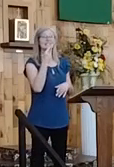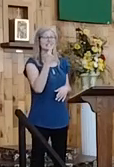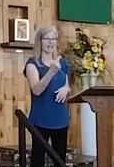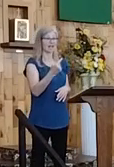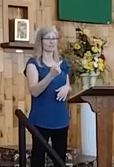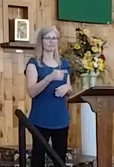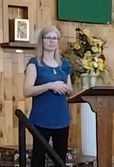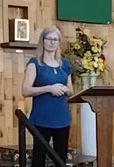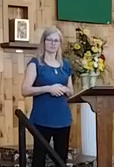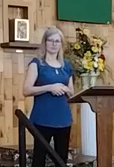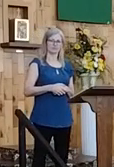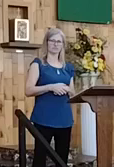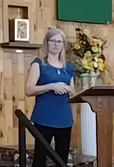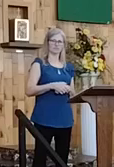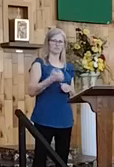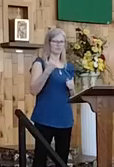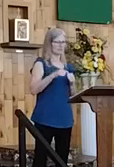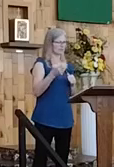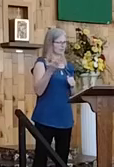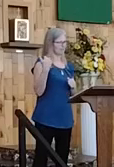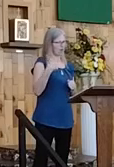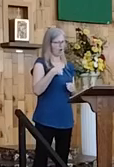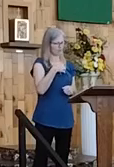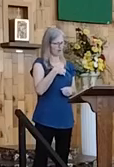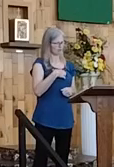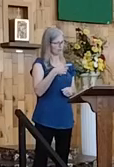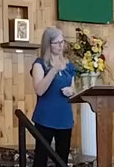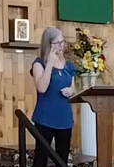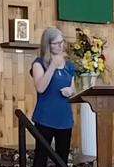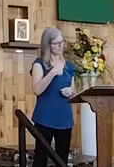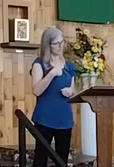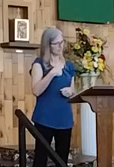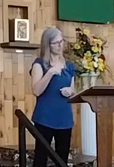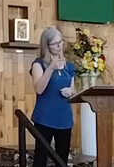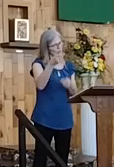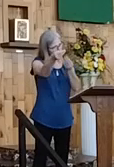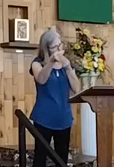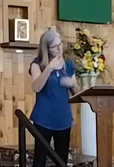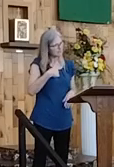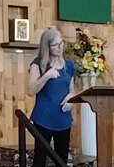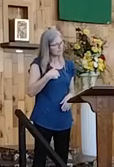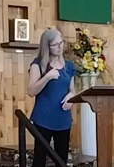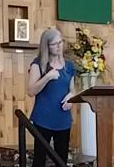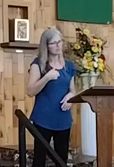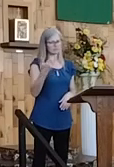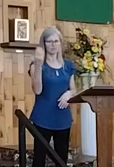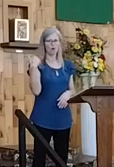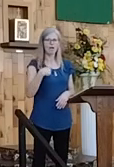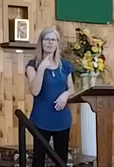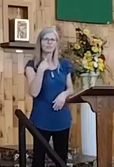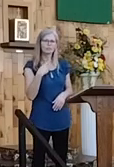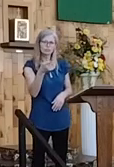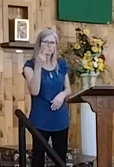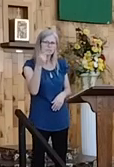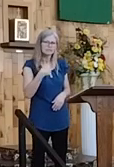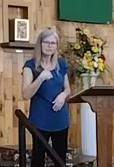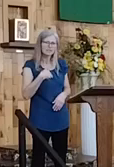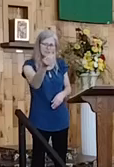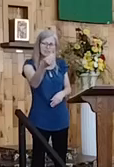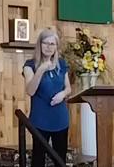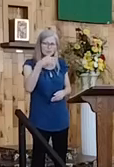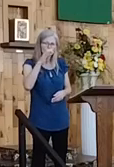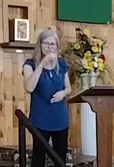did you see me hungry and feed me? Did you see me thirsty and give me to drink? Did you see